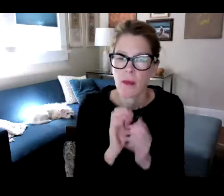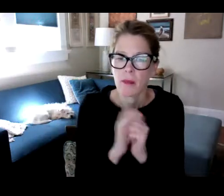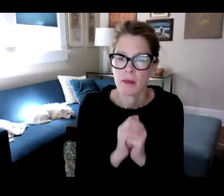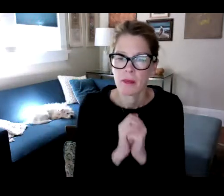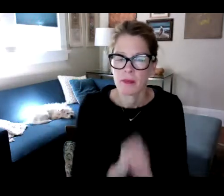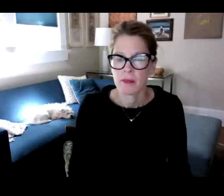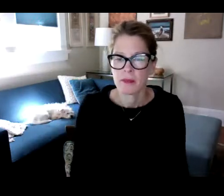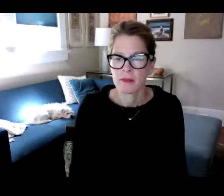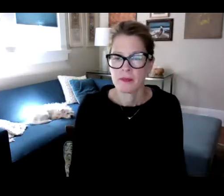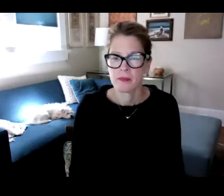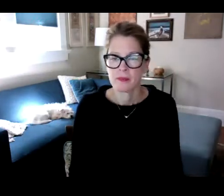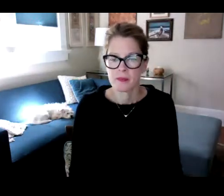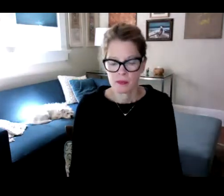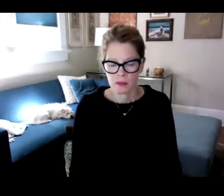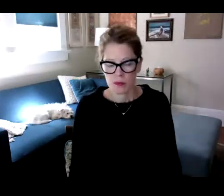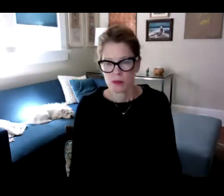be forever.